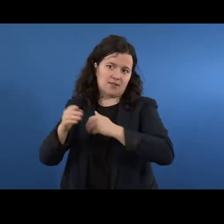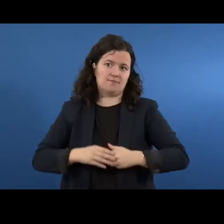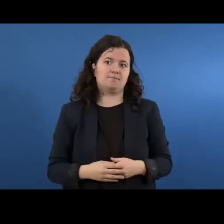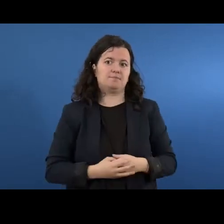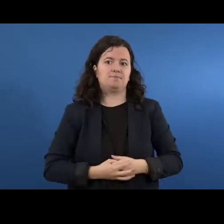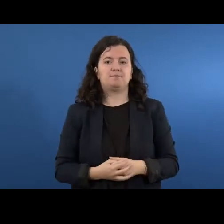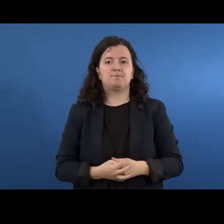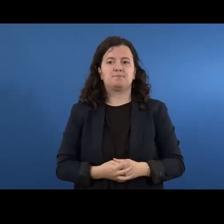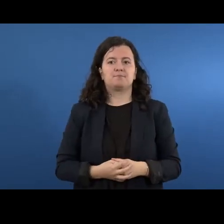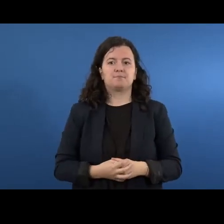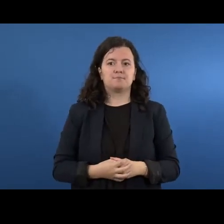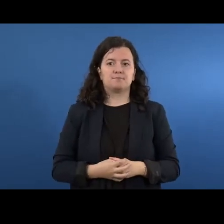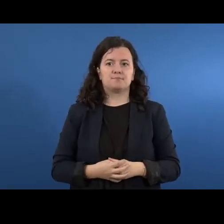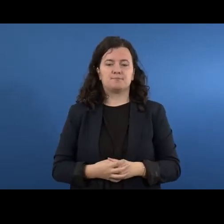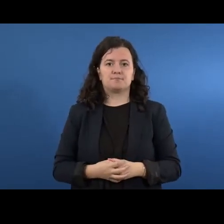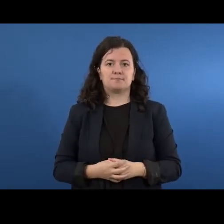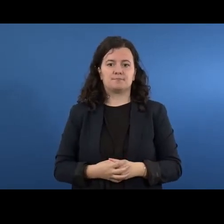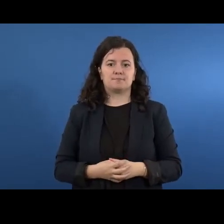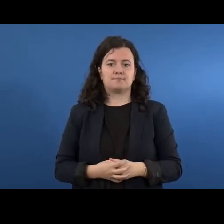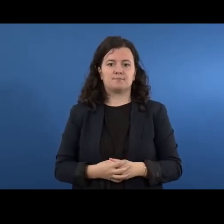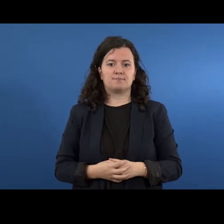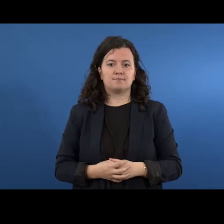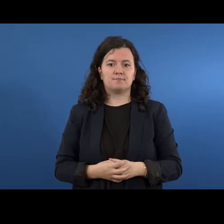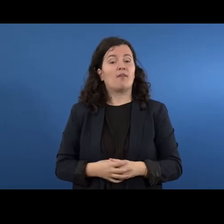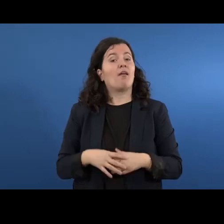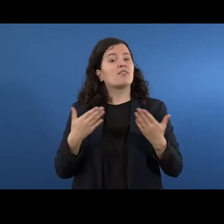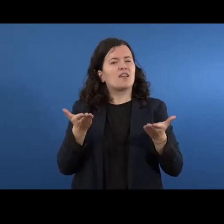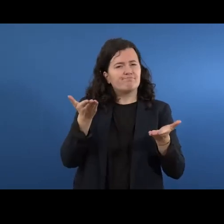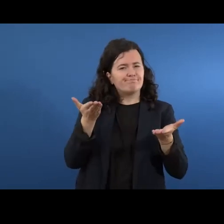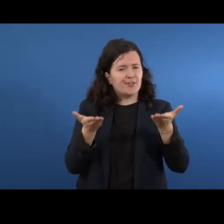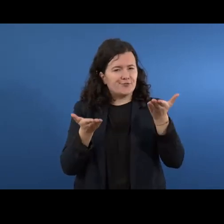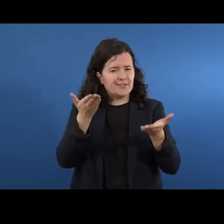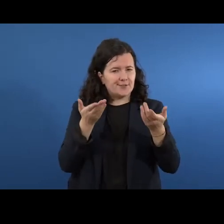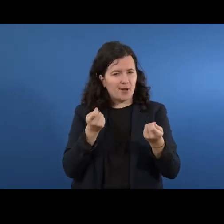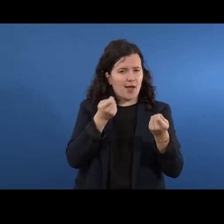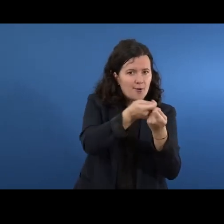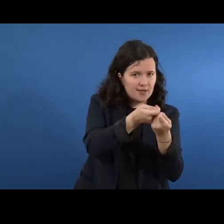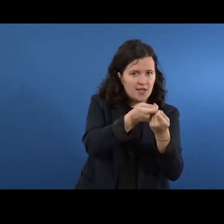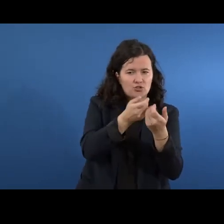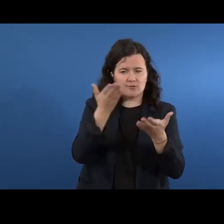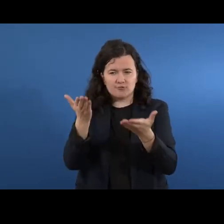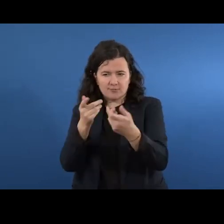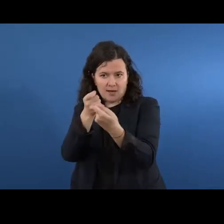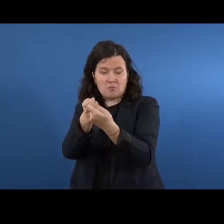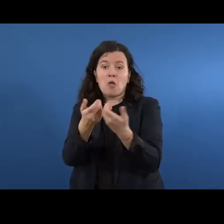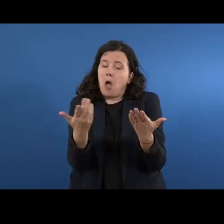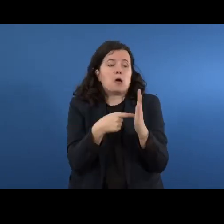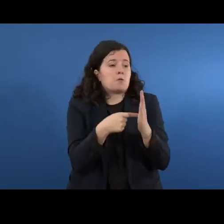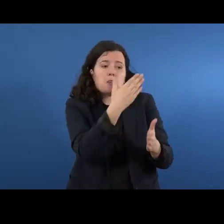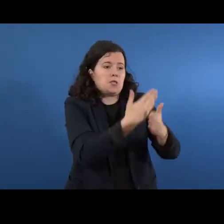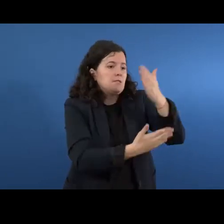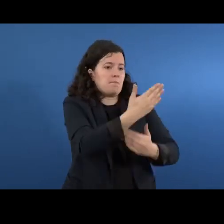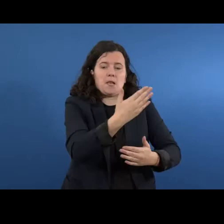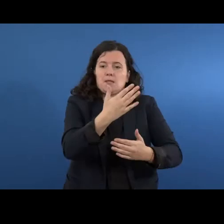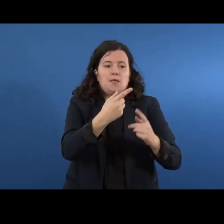important to have reasonable accommodation for different kind of disabilities. So as